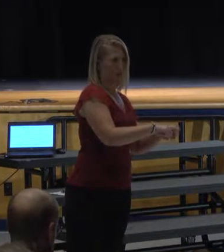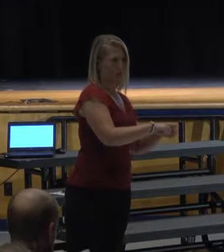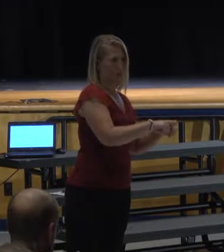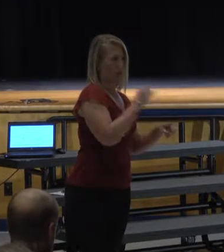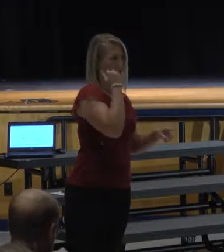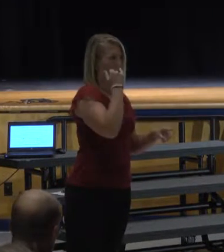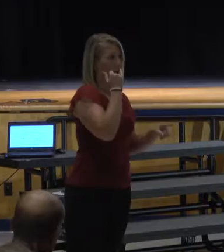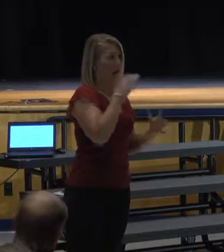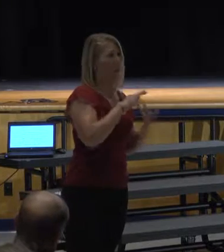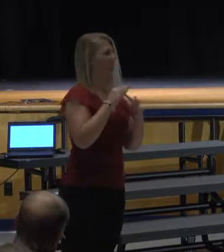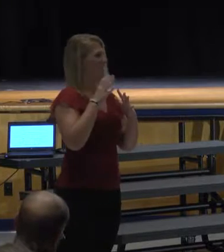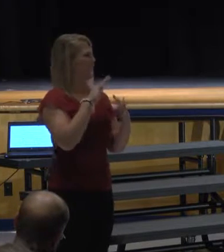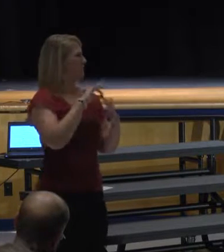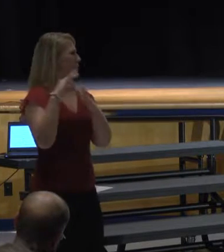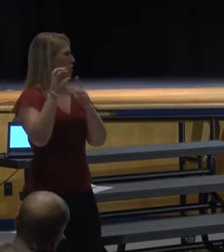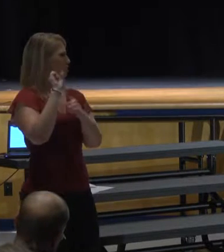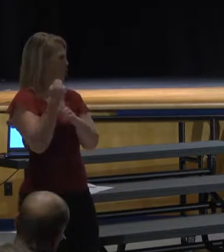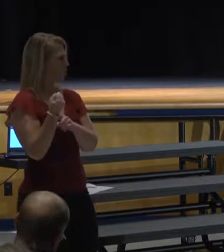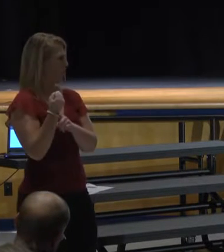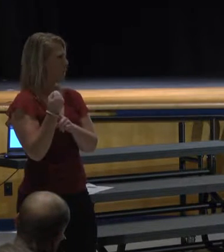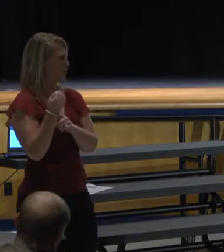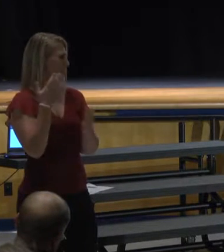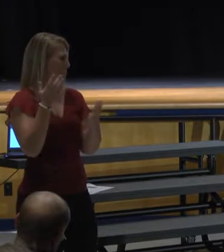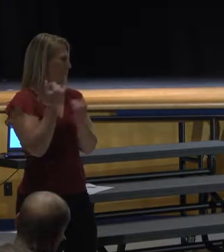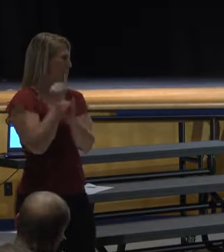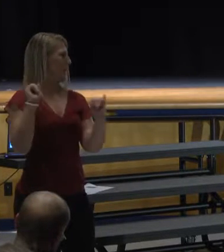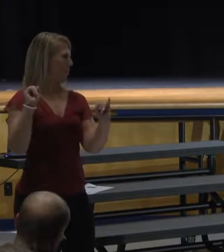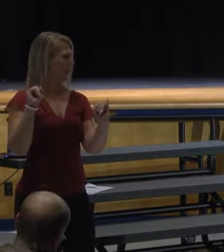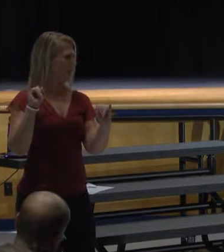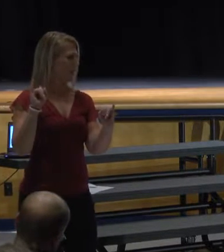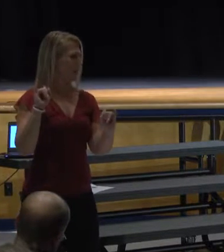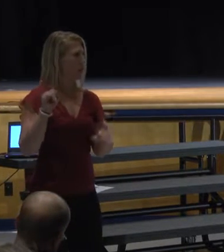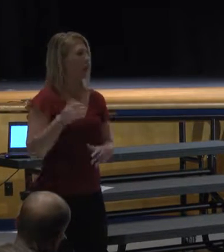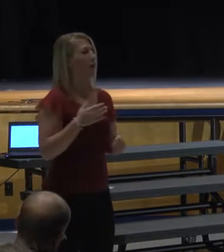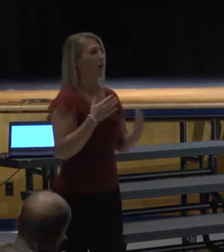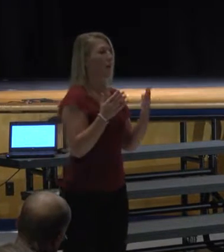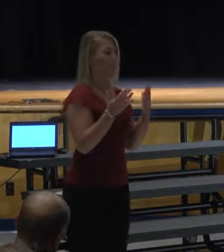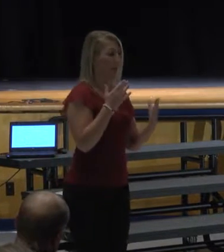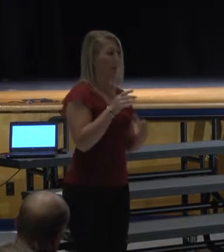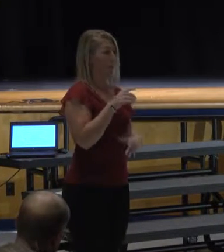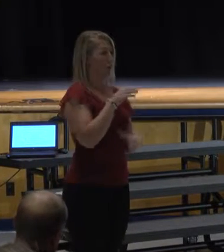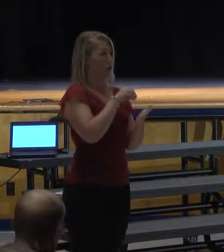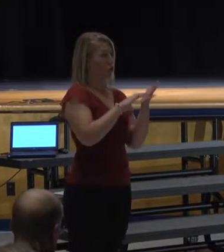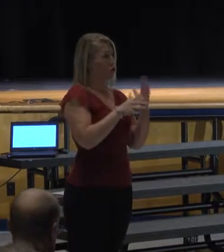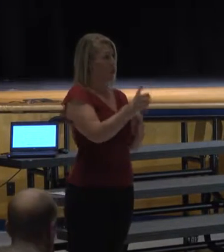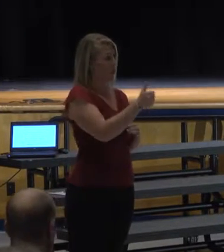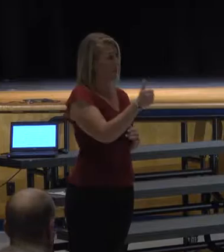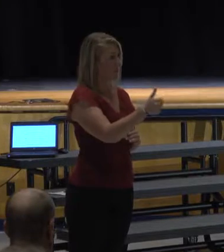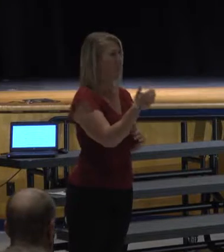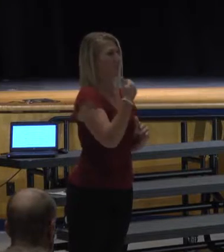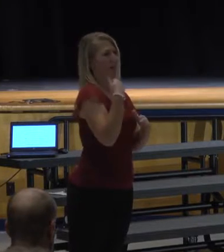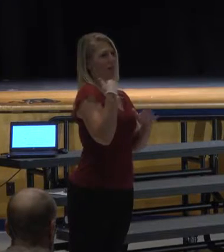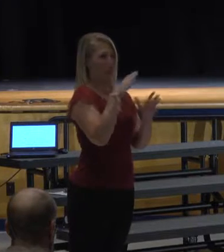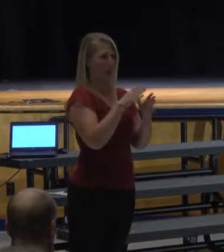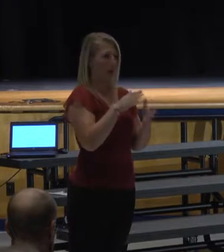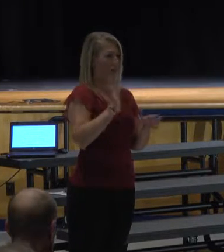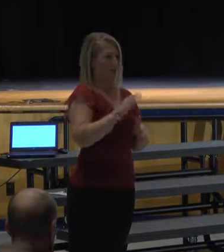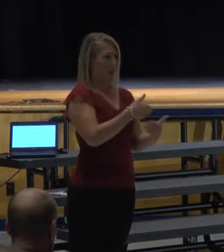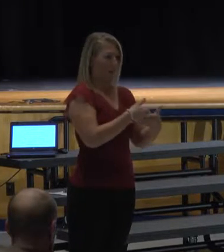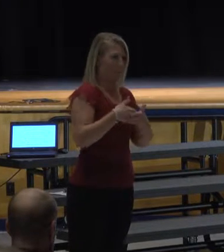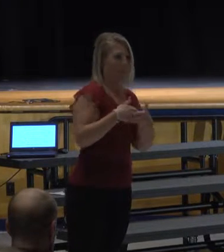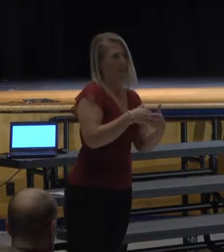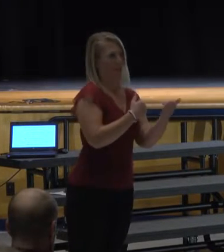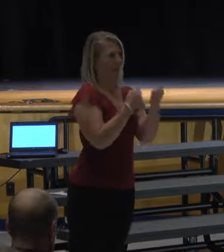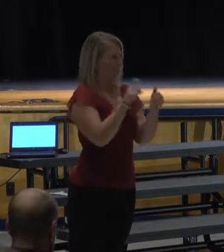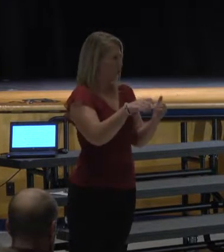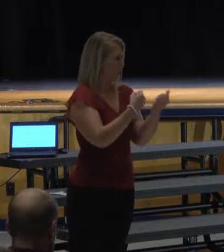legal guardian other than the parent. Perhaps the student themselves has a child that they're supporting. Perhaps they're an orphan or ward of